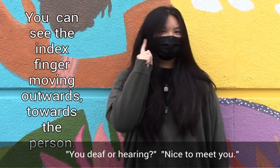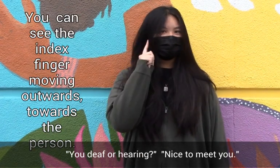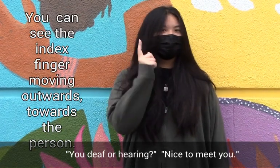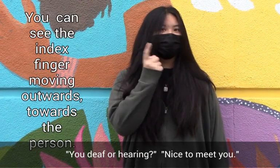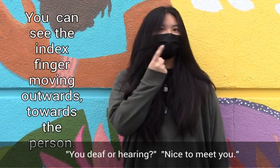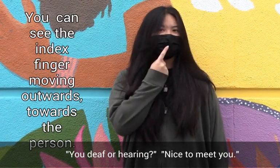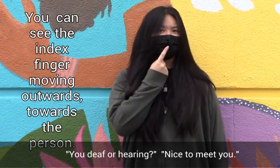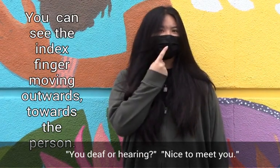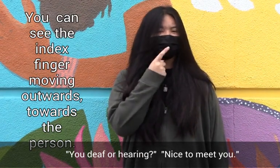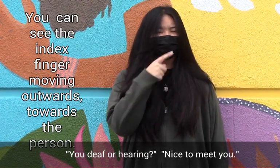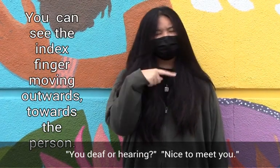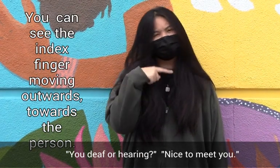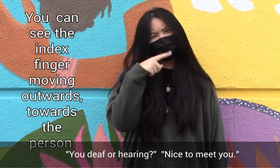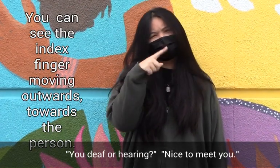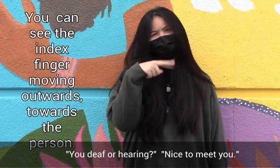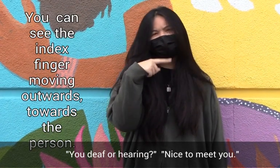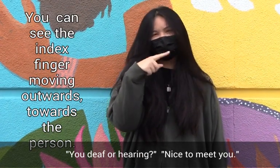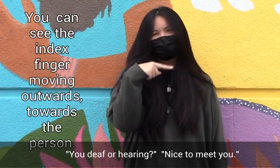That or here.